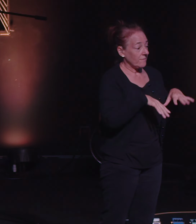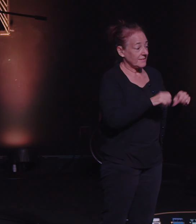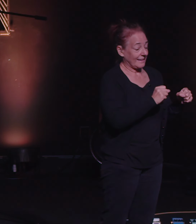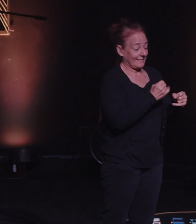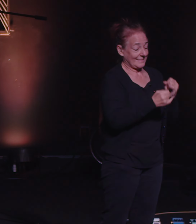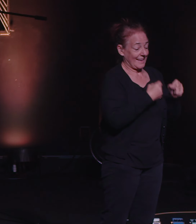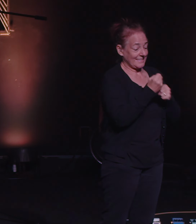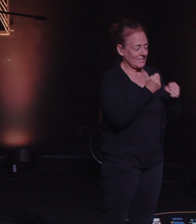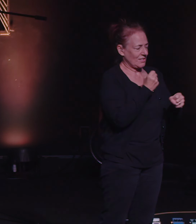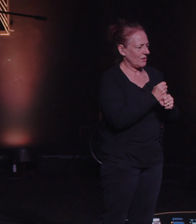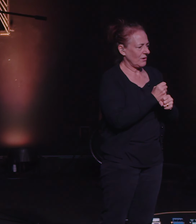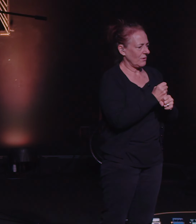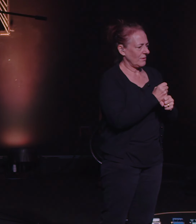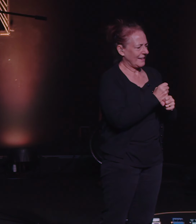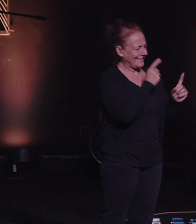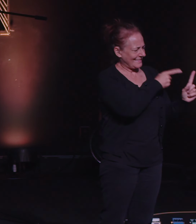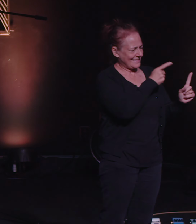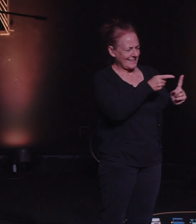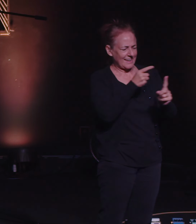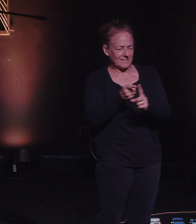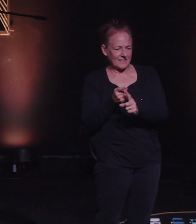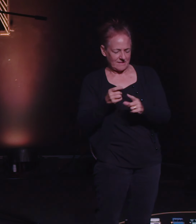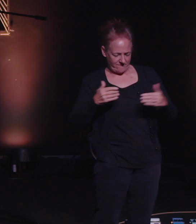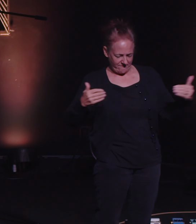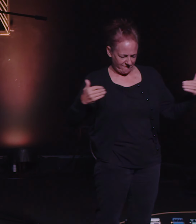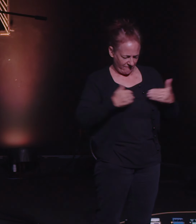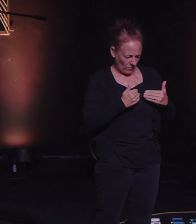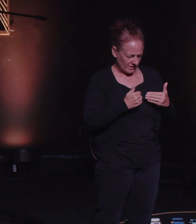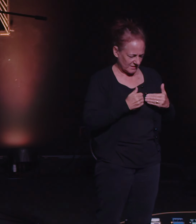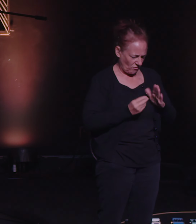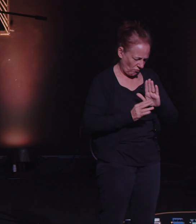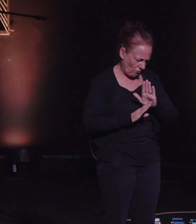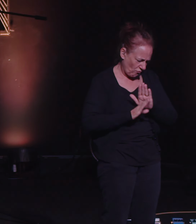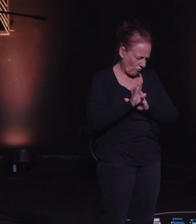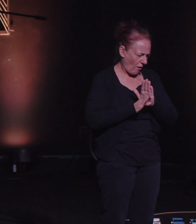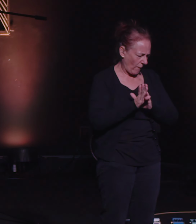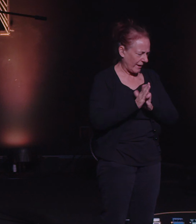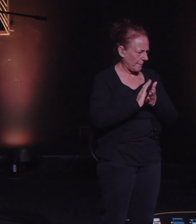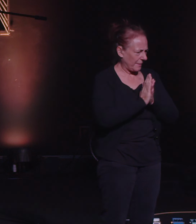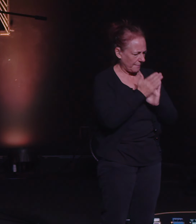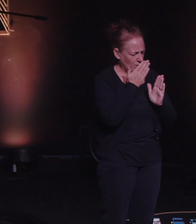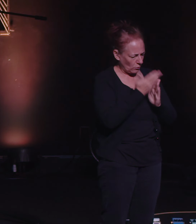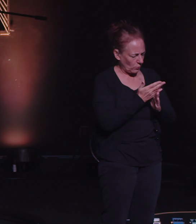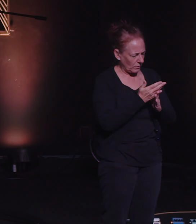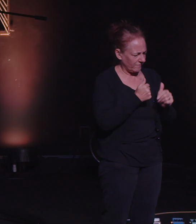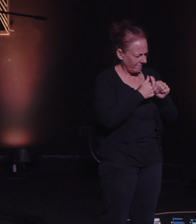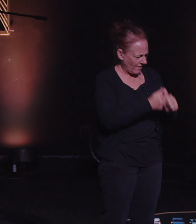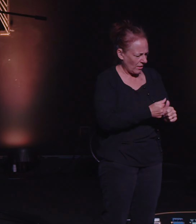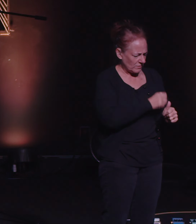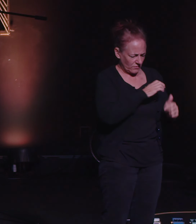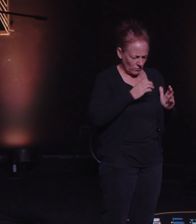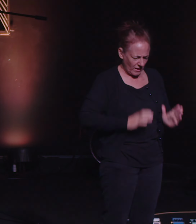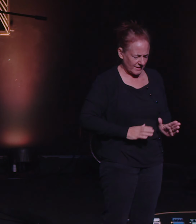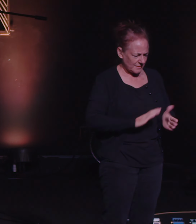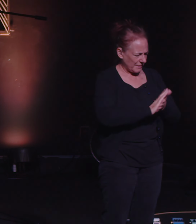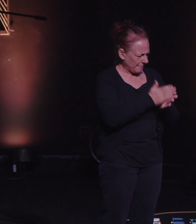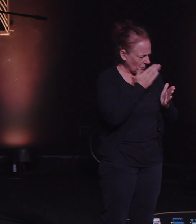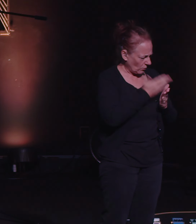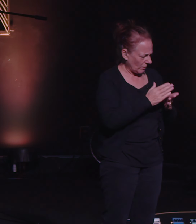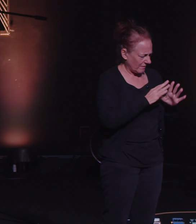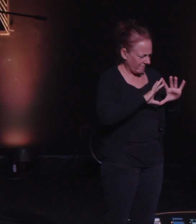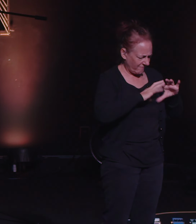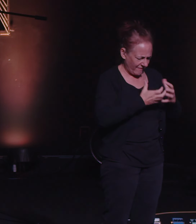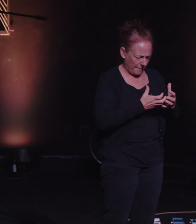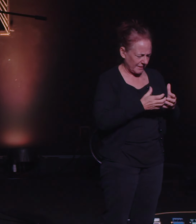year very intentionally being internally focused on growing as Christ followers, as growing together as family. And again,